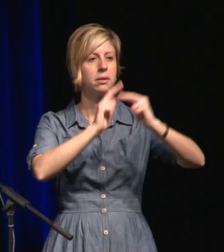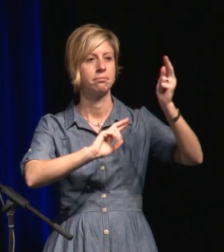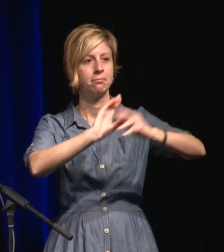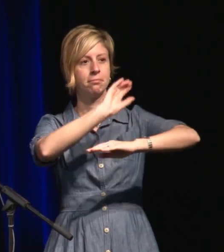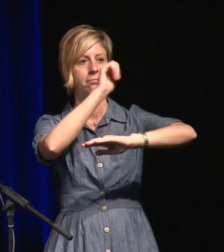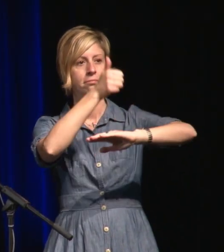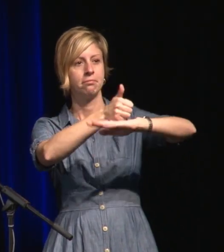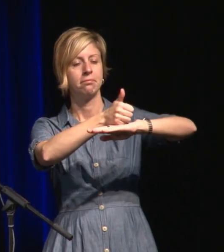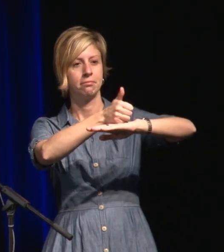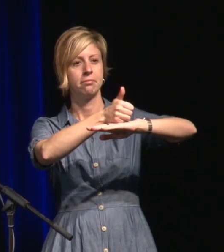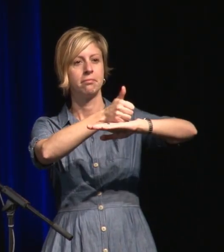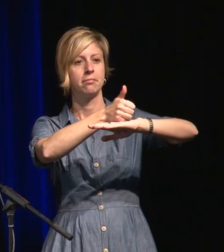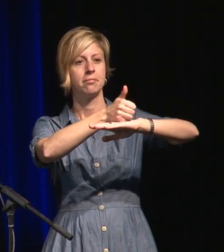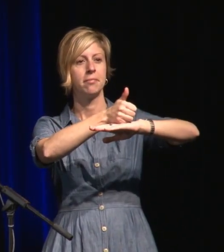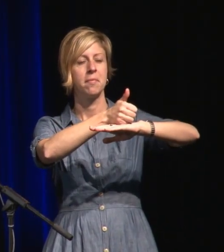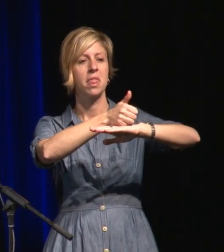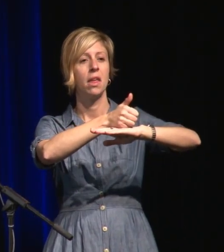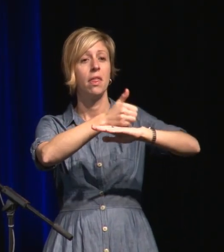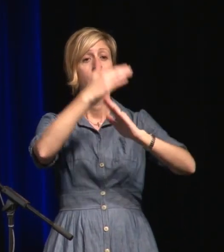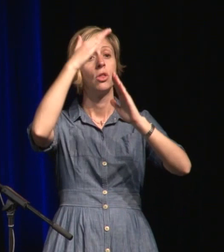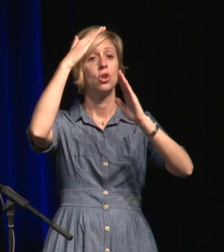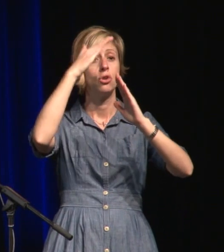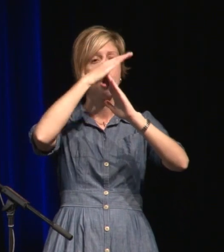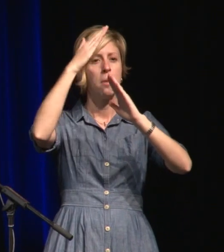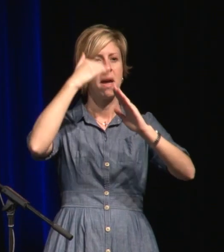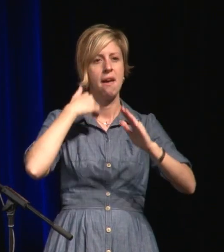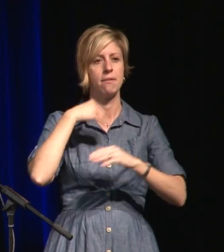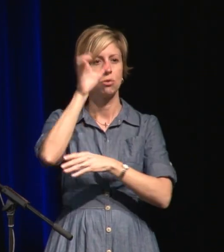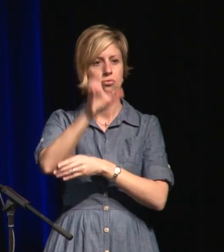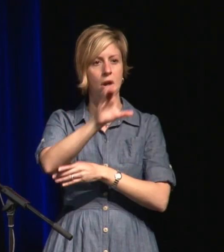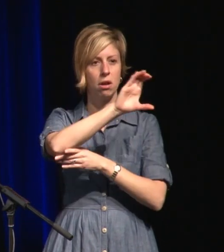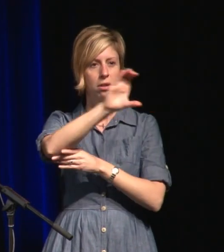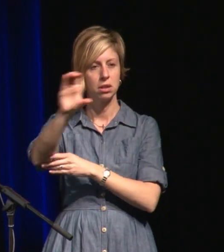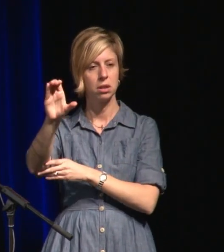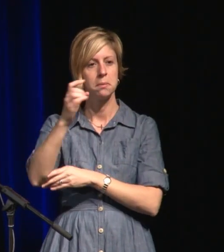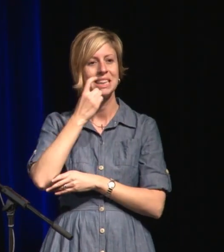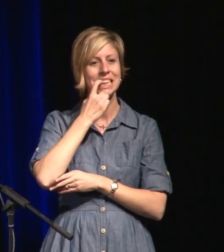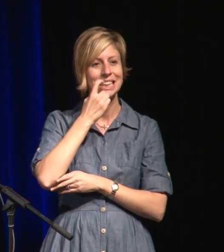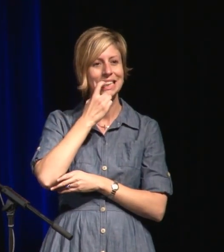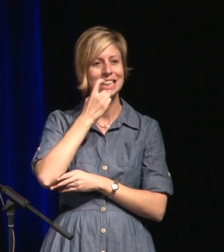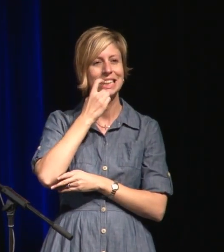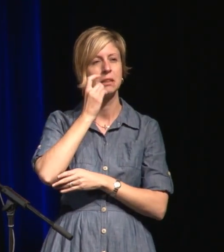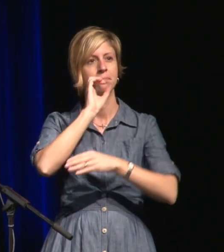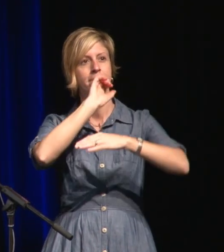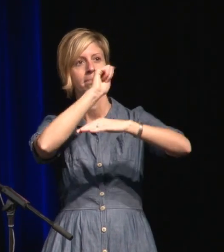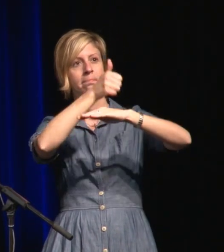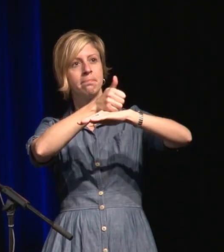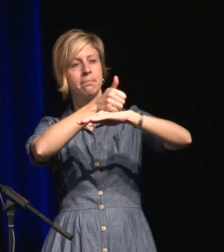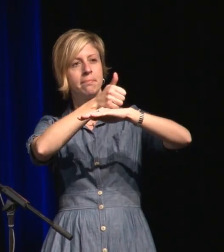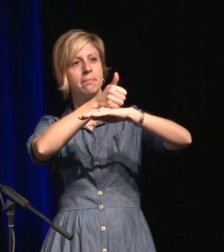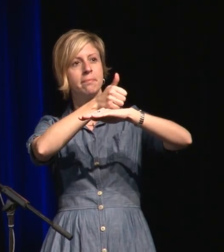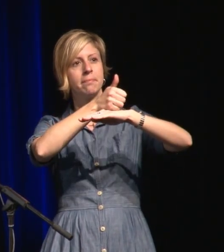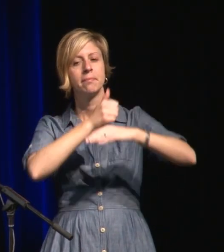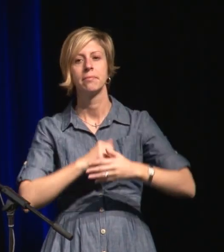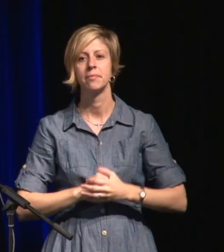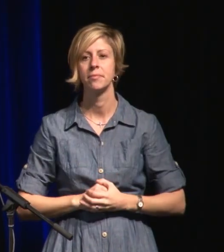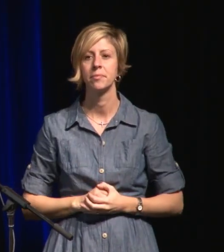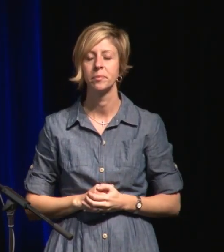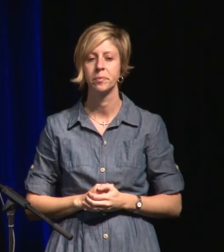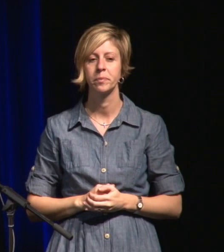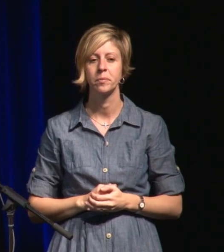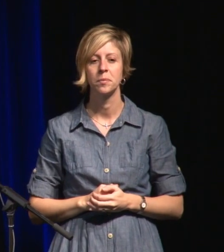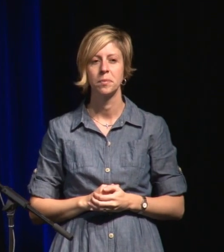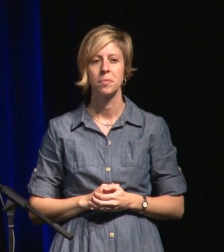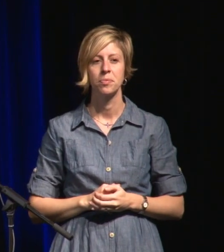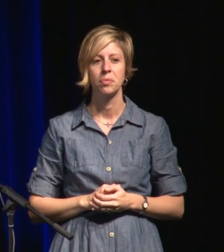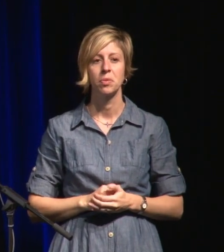steel cross that sits atop of St. Mary's Church in Whitney Pier. This group of students and their faculty